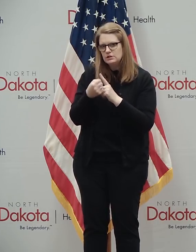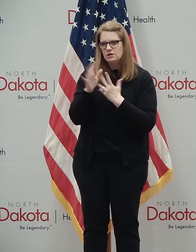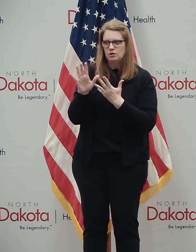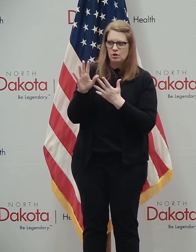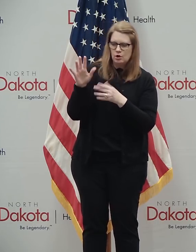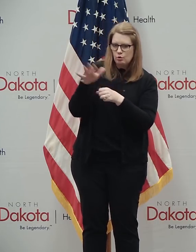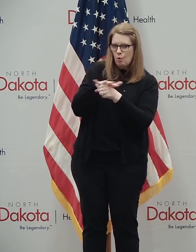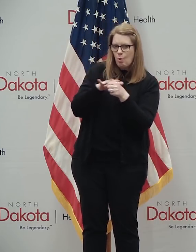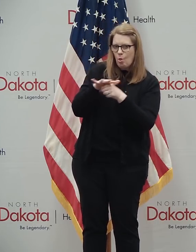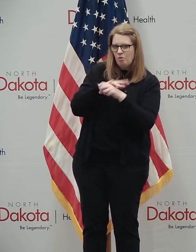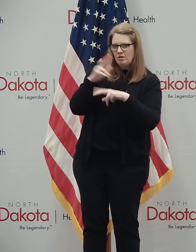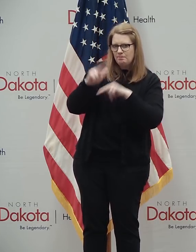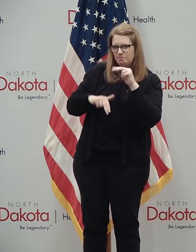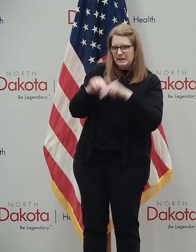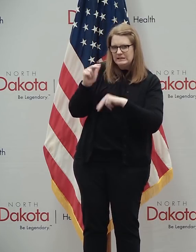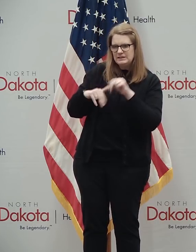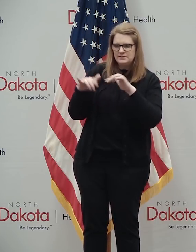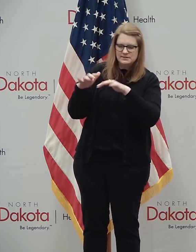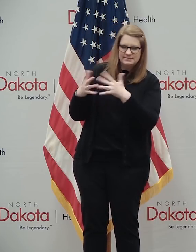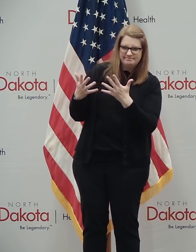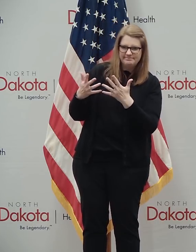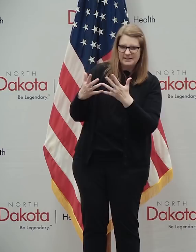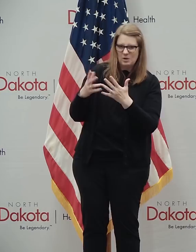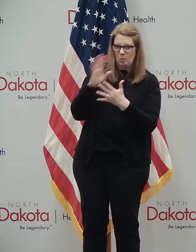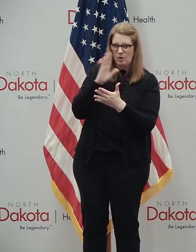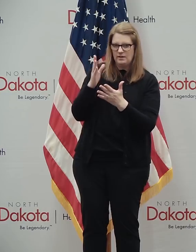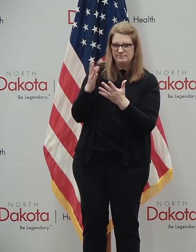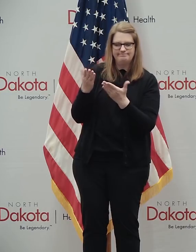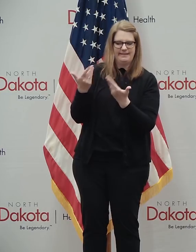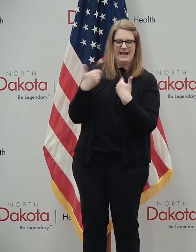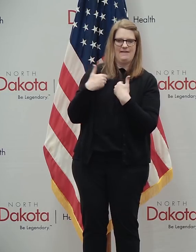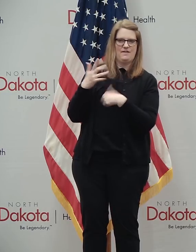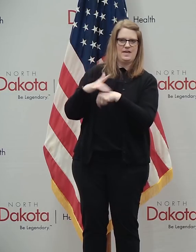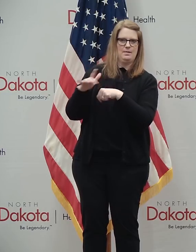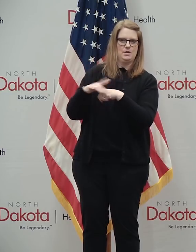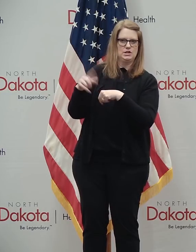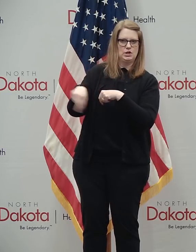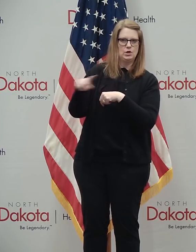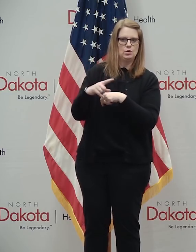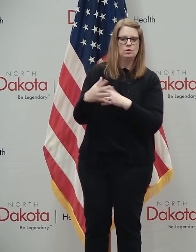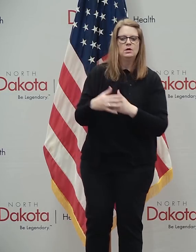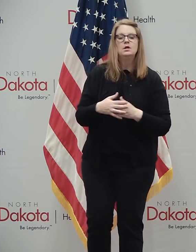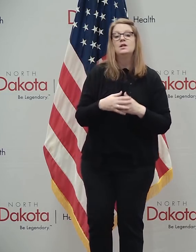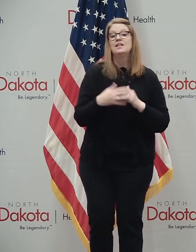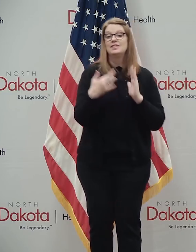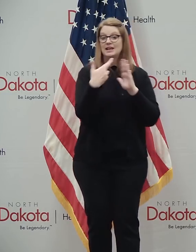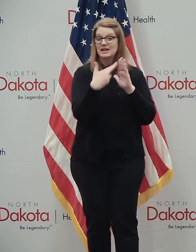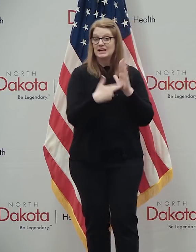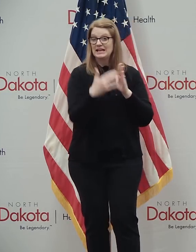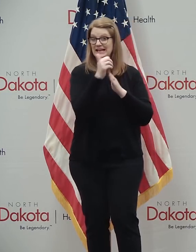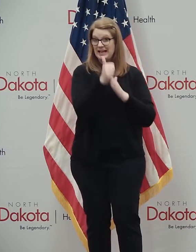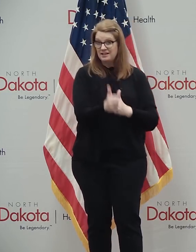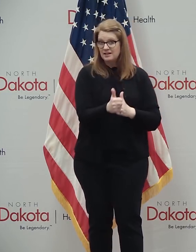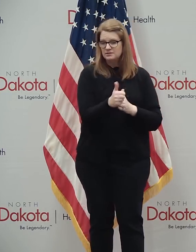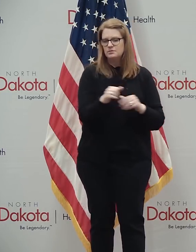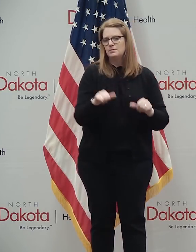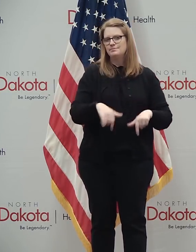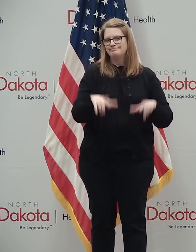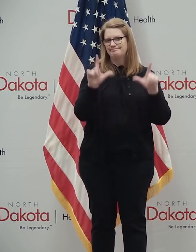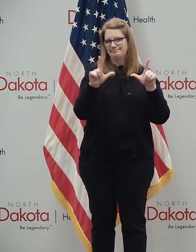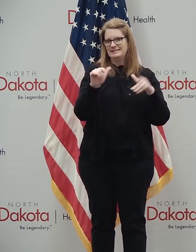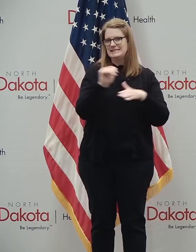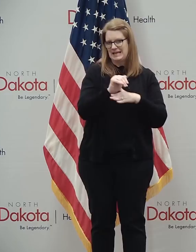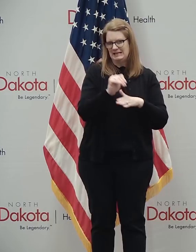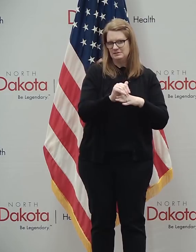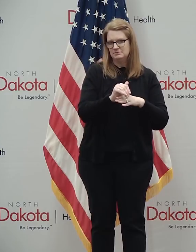facilities, to do this in a safe way. But again, those guidelines are going to be posted later tonight, and so you'll